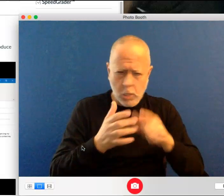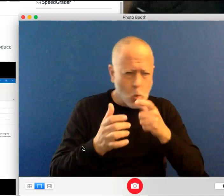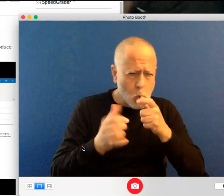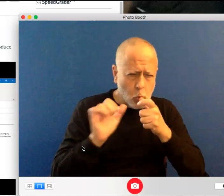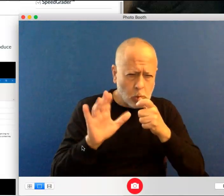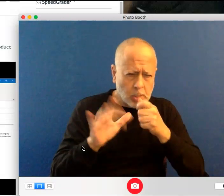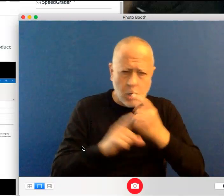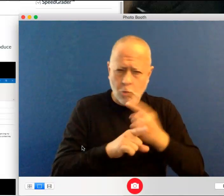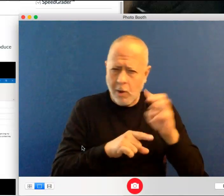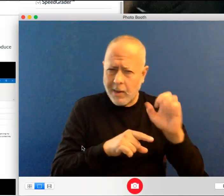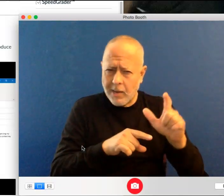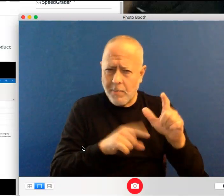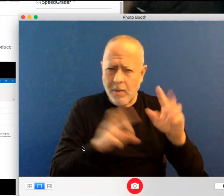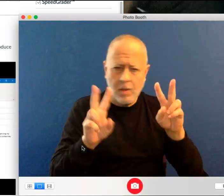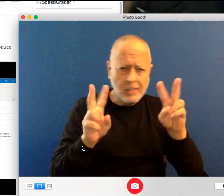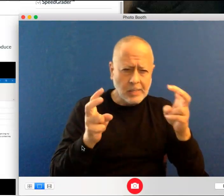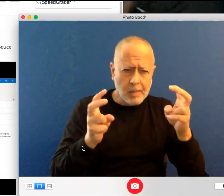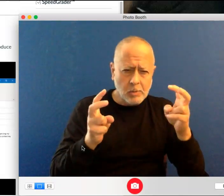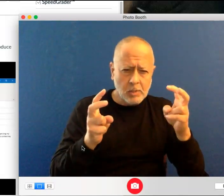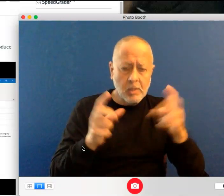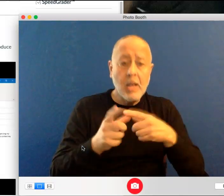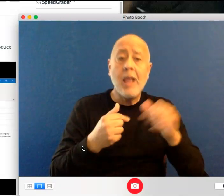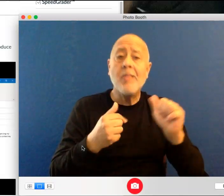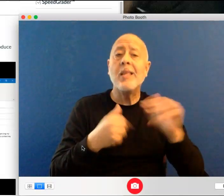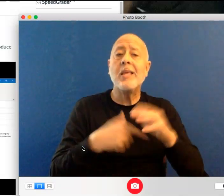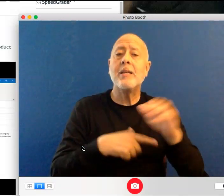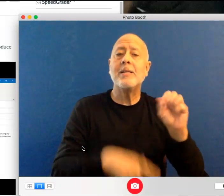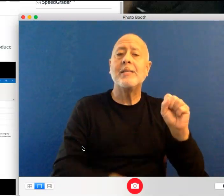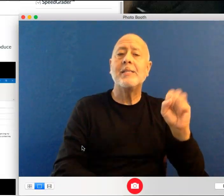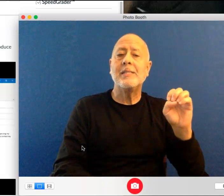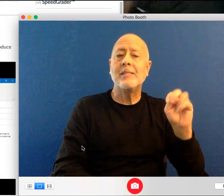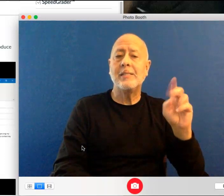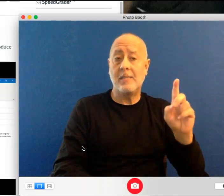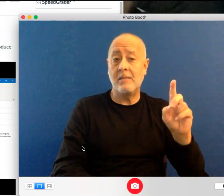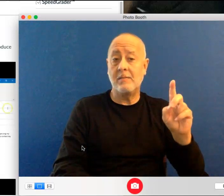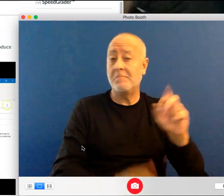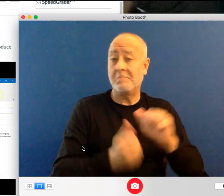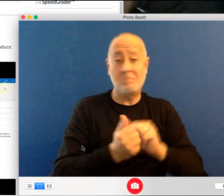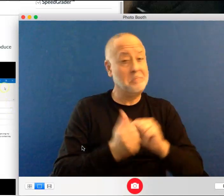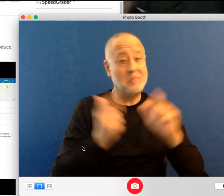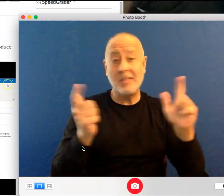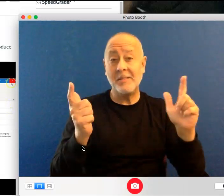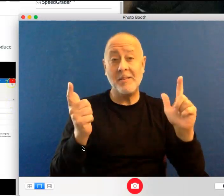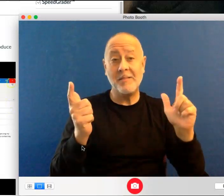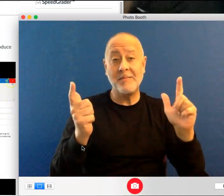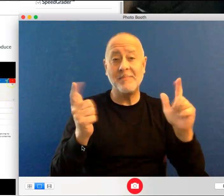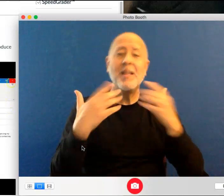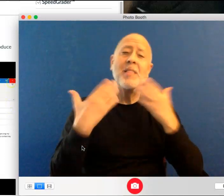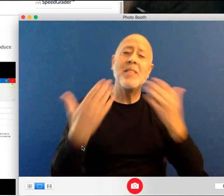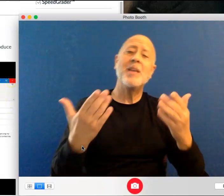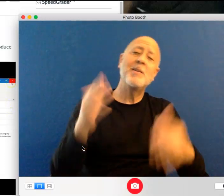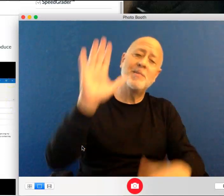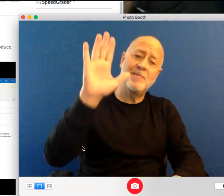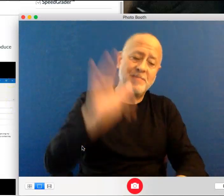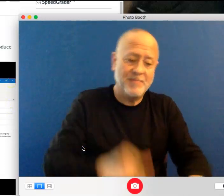It's the right email, you have your subject, and you're going to hit the send button. That's pretty much it. Thanks, guys.